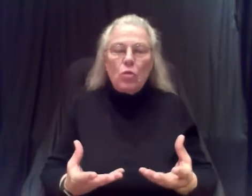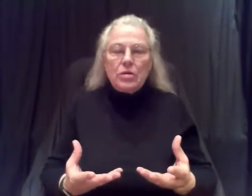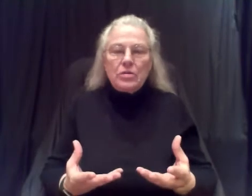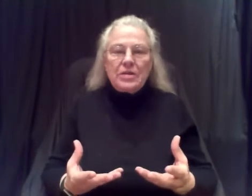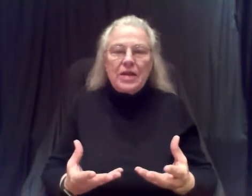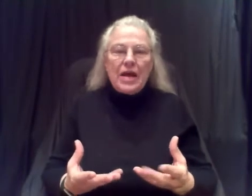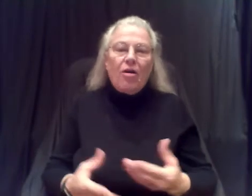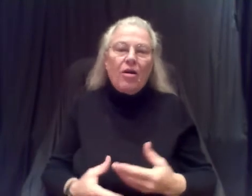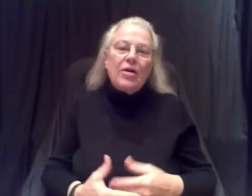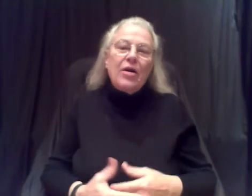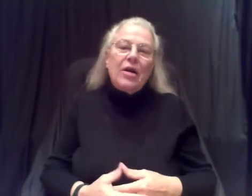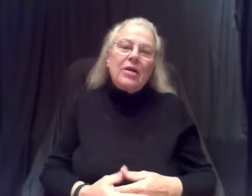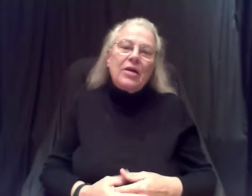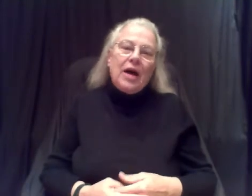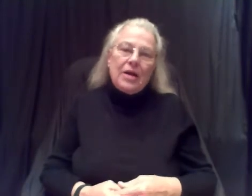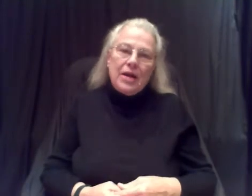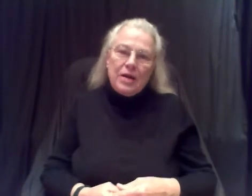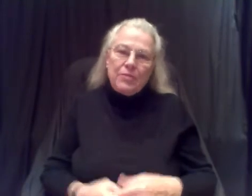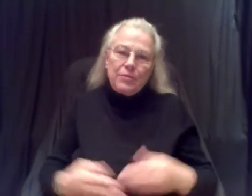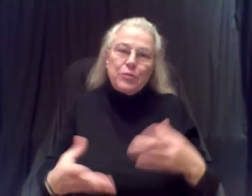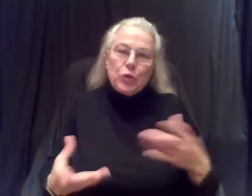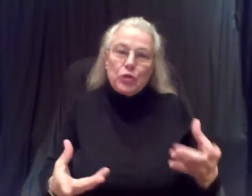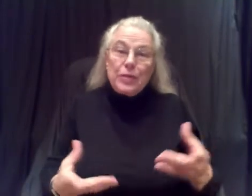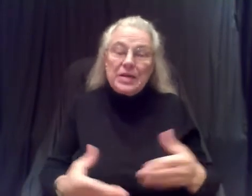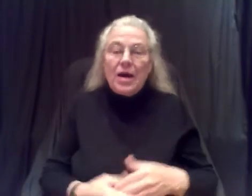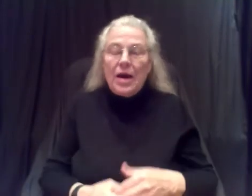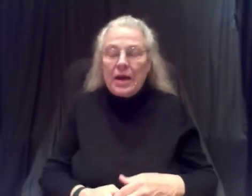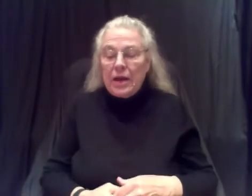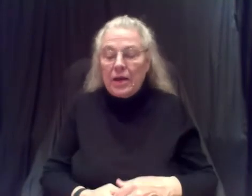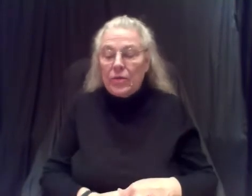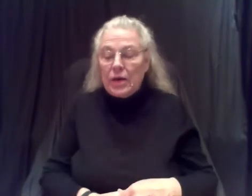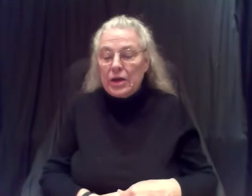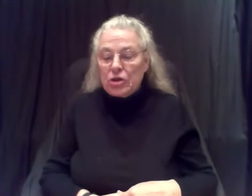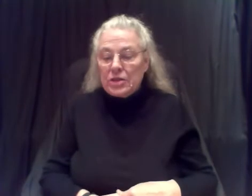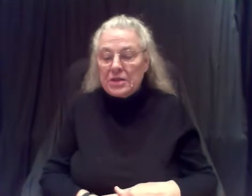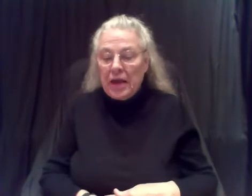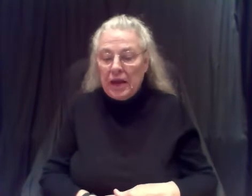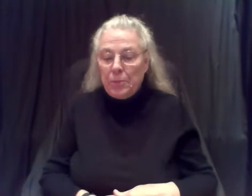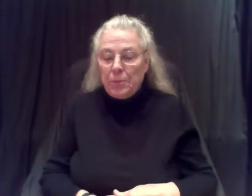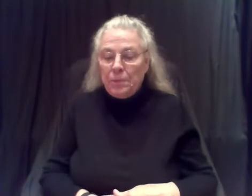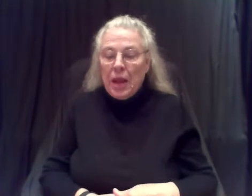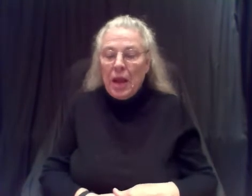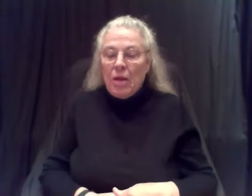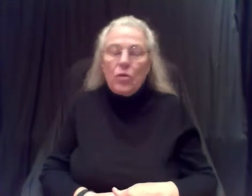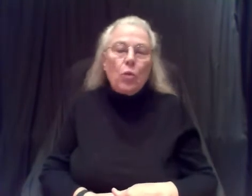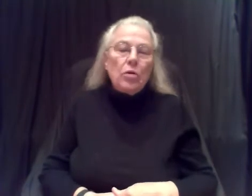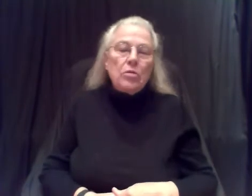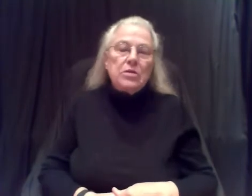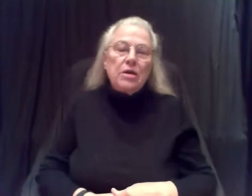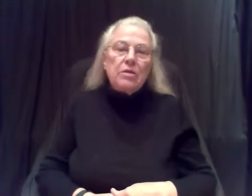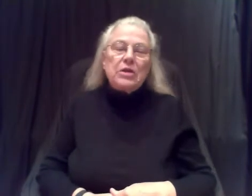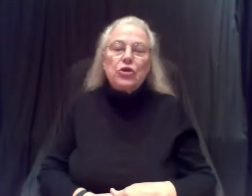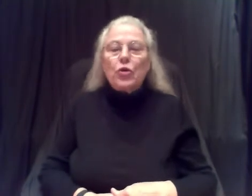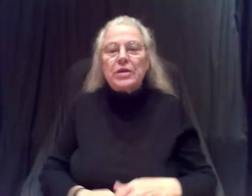words that are uh, to be signed in the religious setting. The words that you're going to